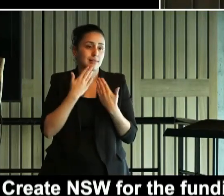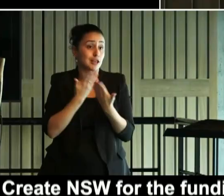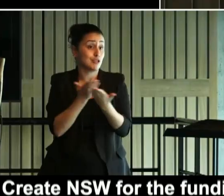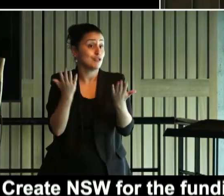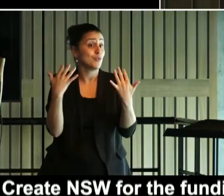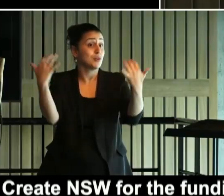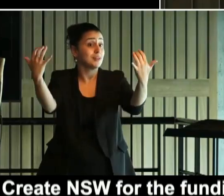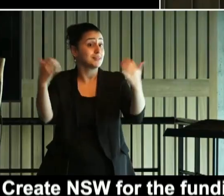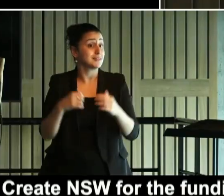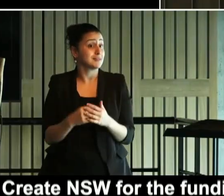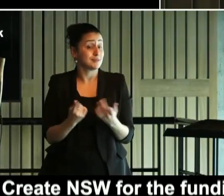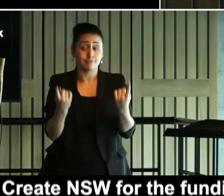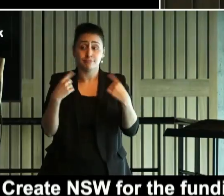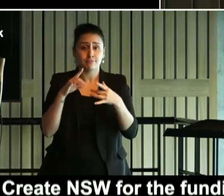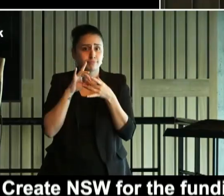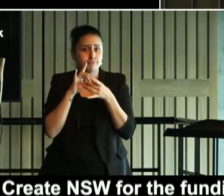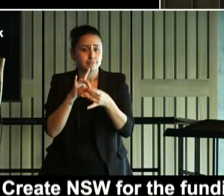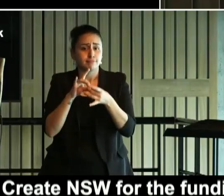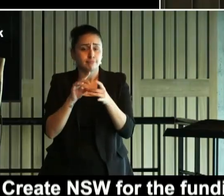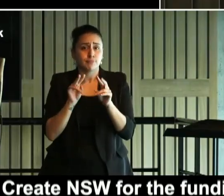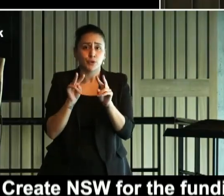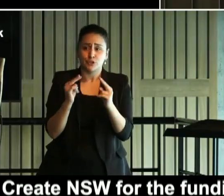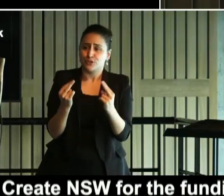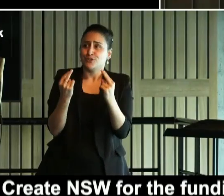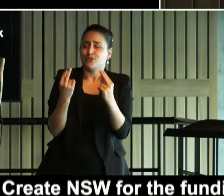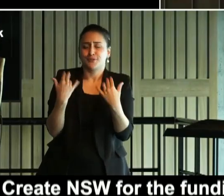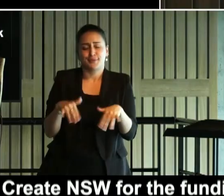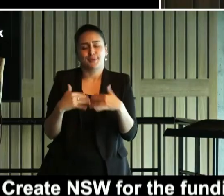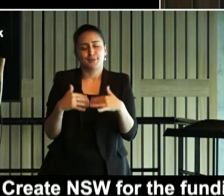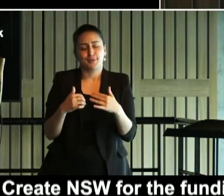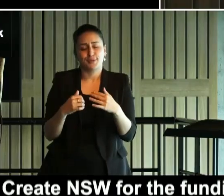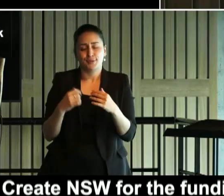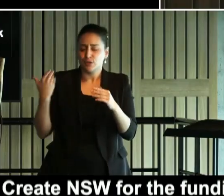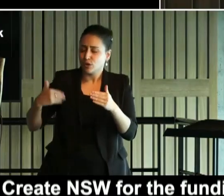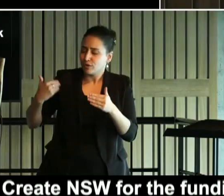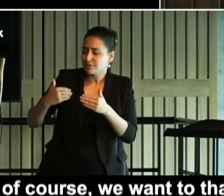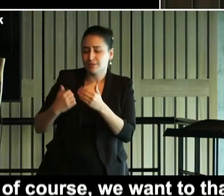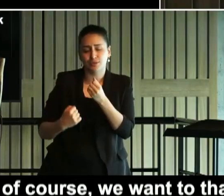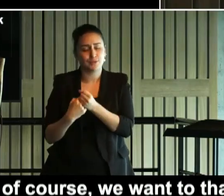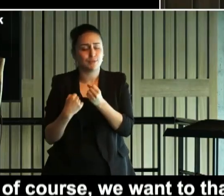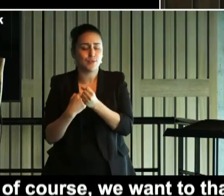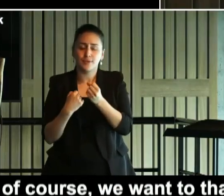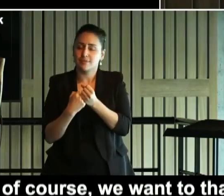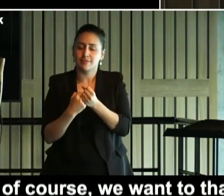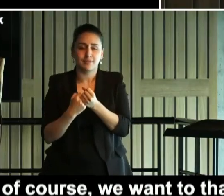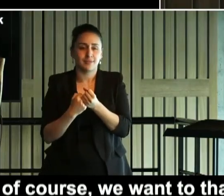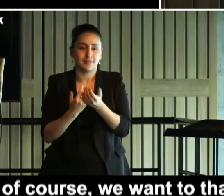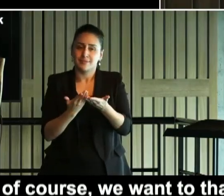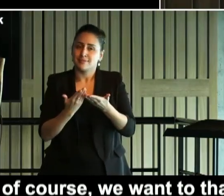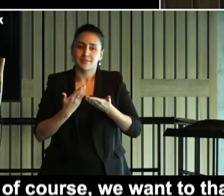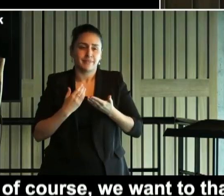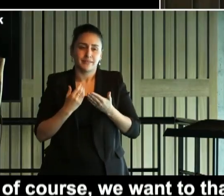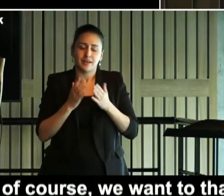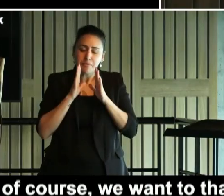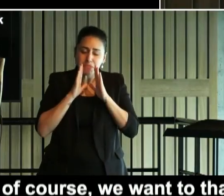audience. Your presence, engagement and continued support are making these conversations